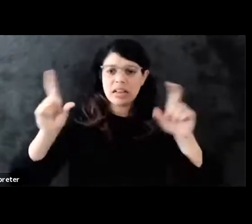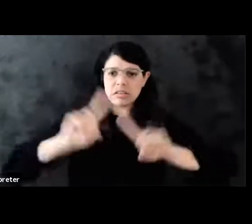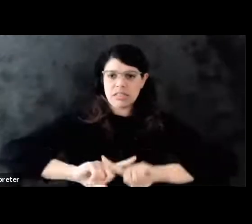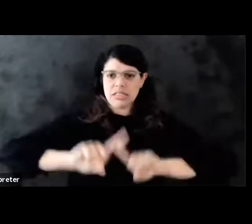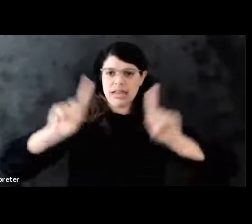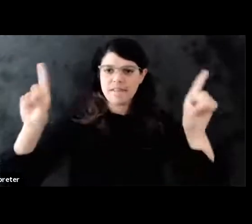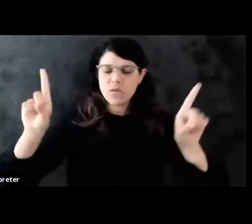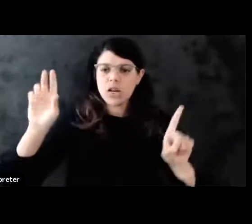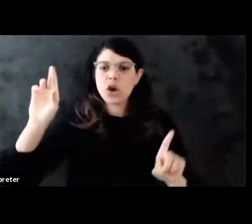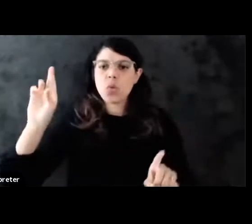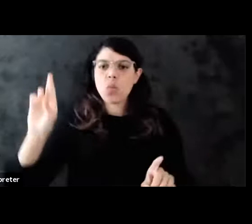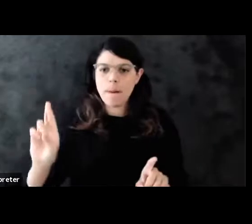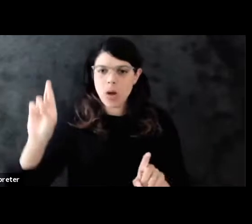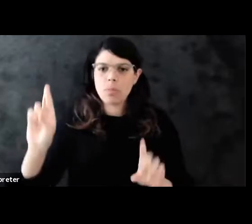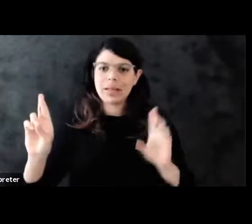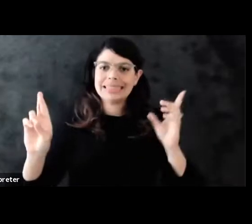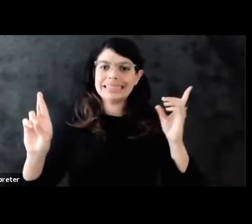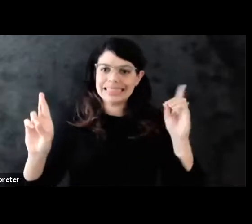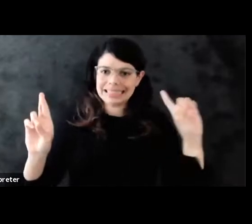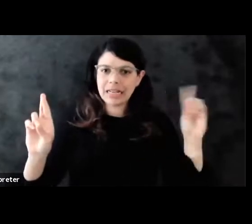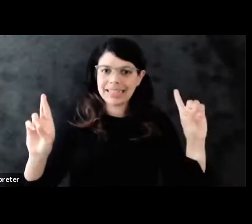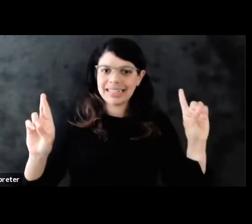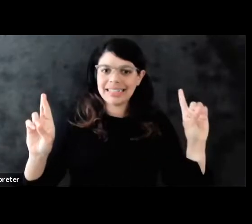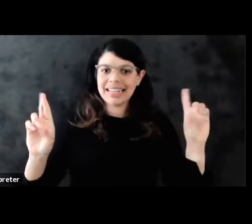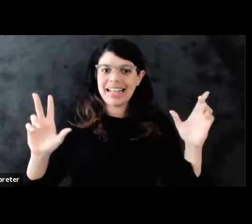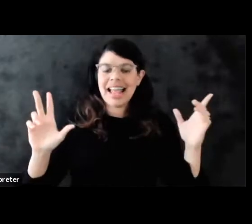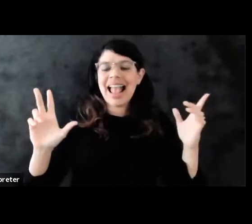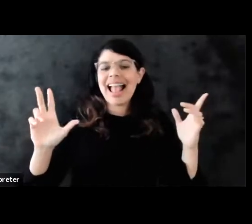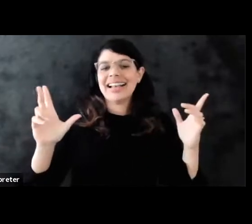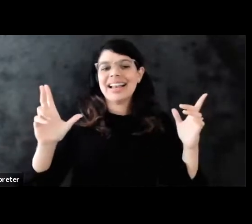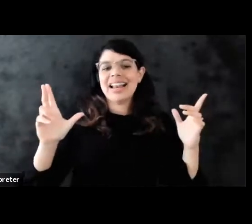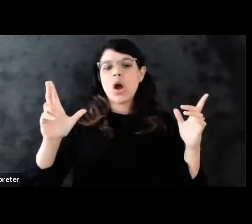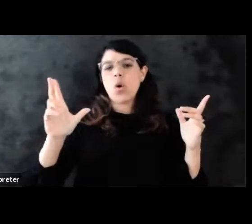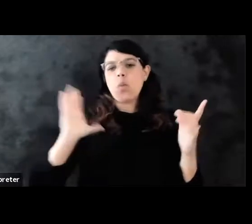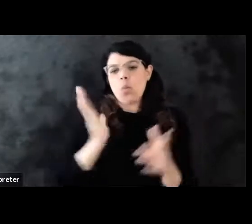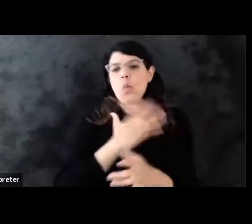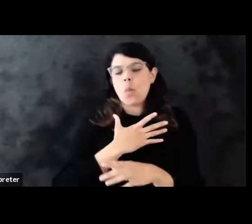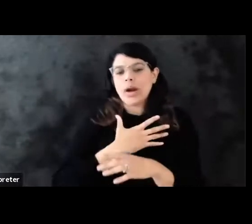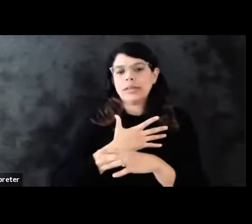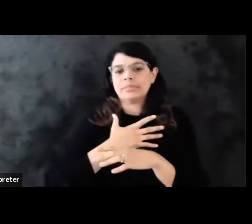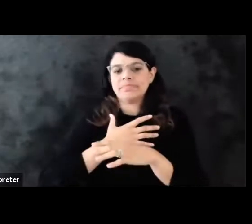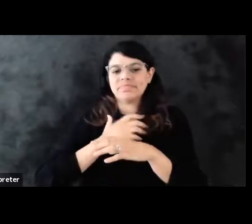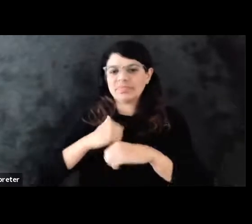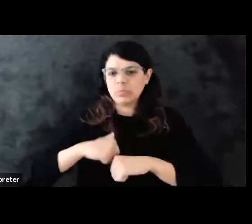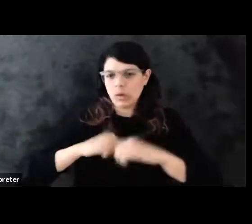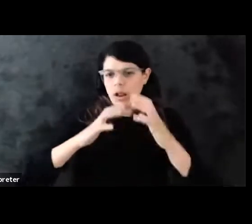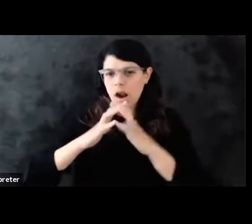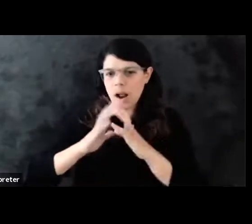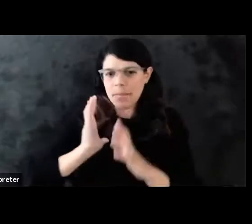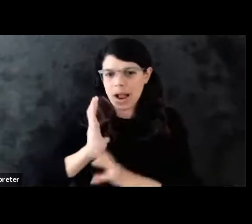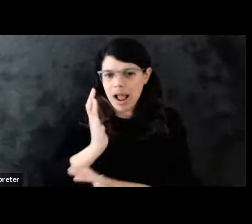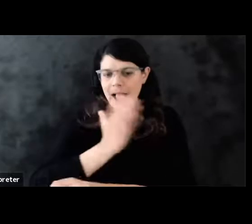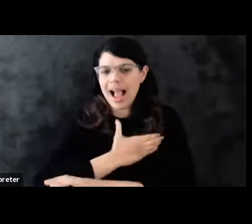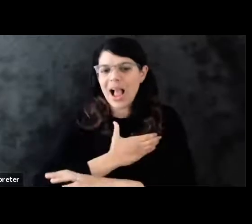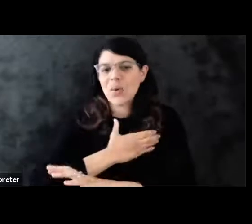own political party. We called it La Raza Unida Party, to contrast what I call a two-party dictatorship of